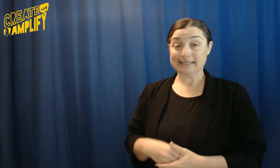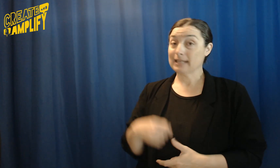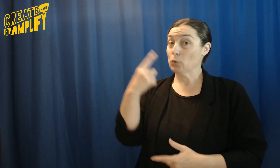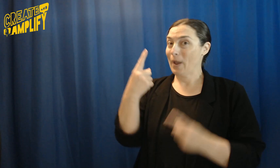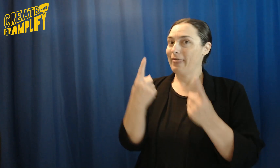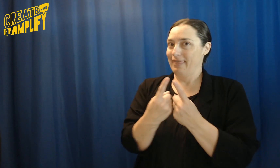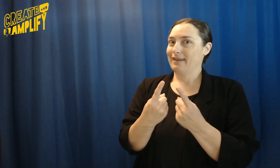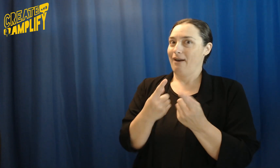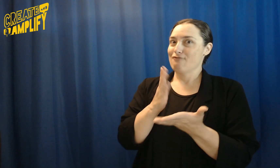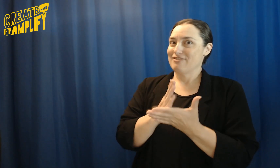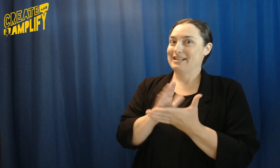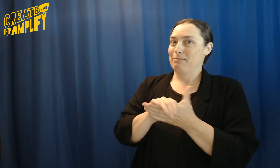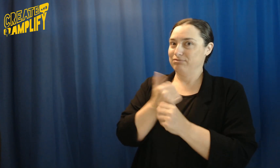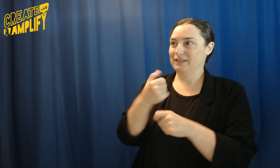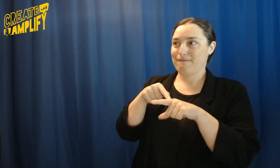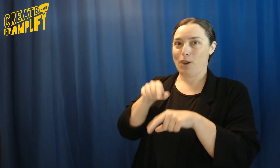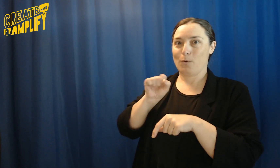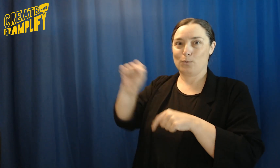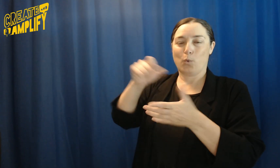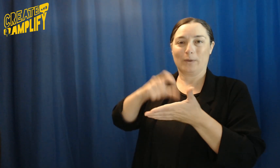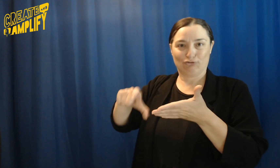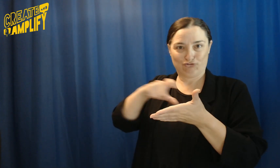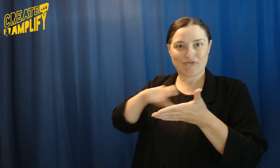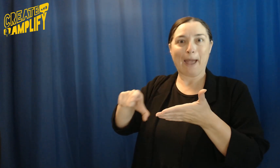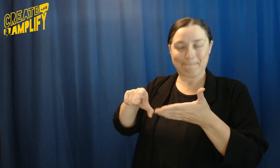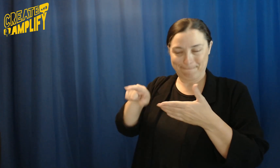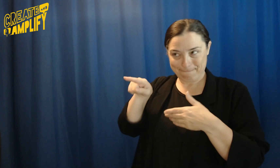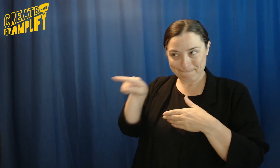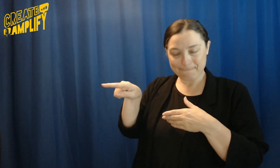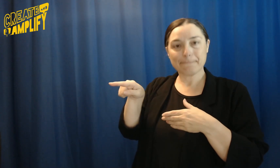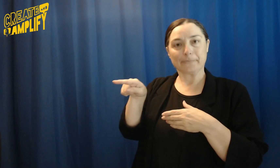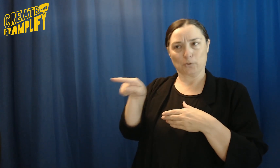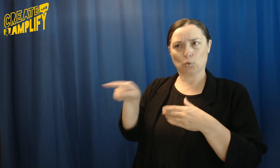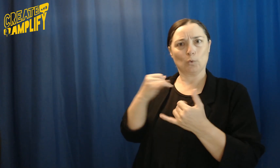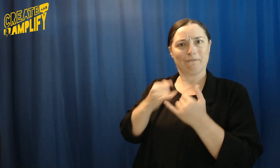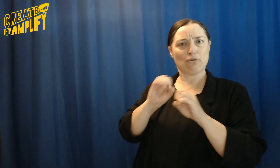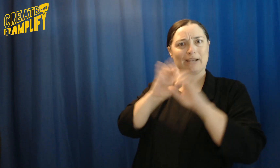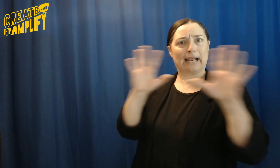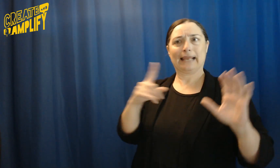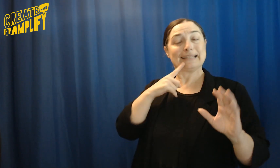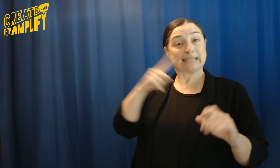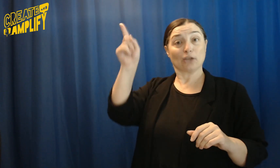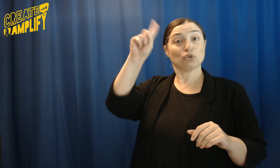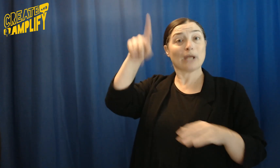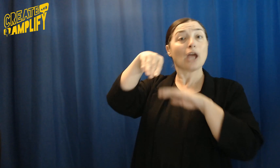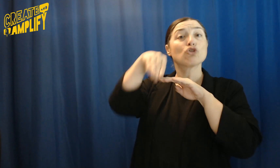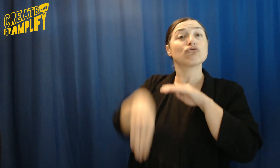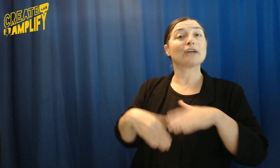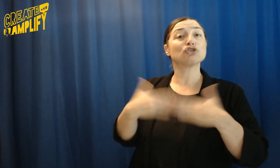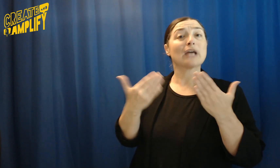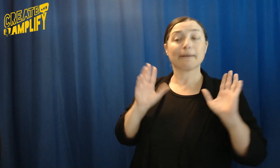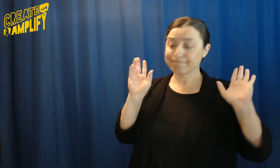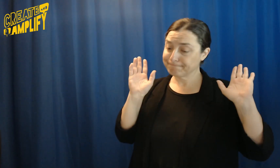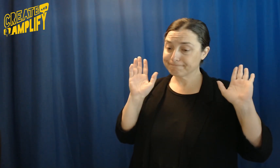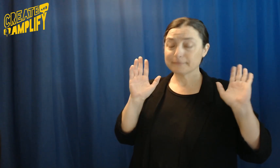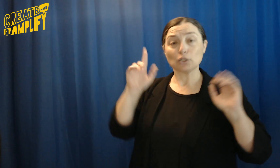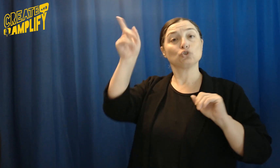appreciate following you on Instagram is that you just say it's a crash day or it's a rest day and that's okay.